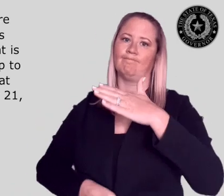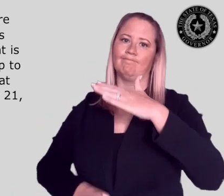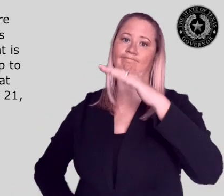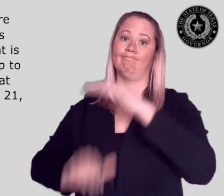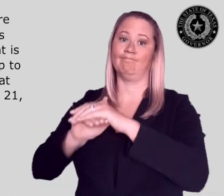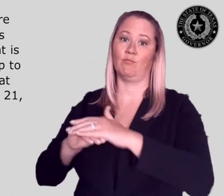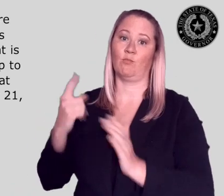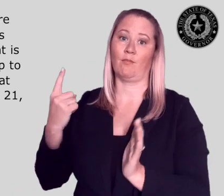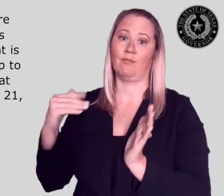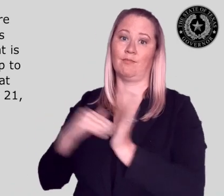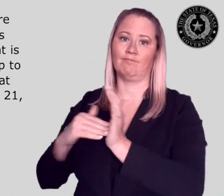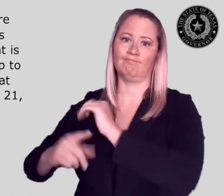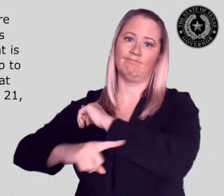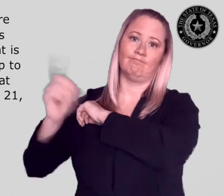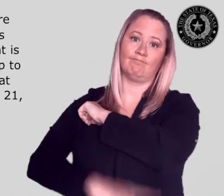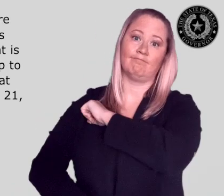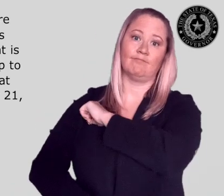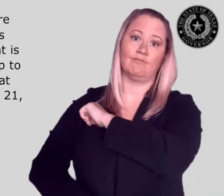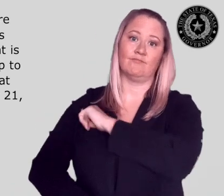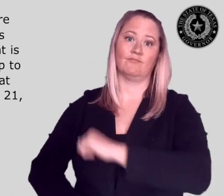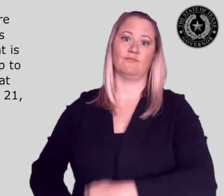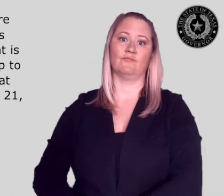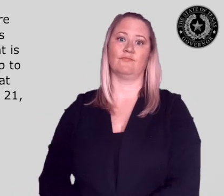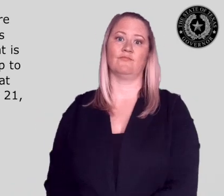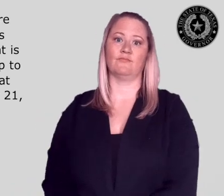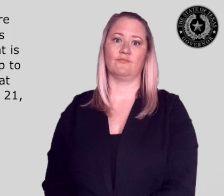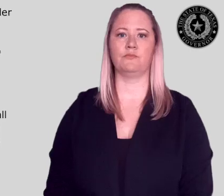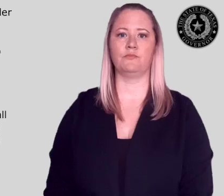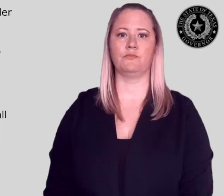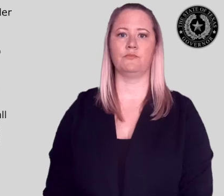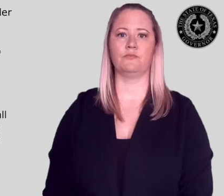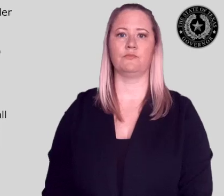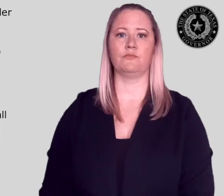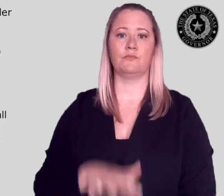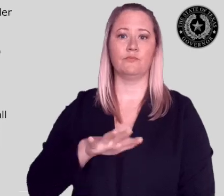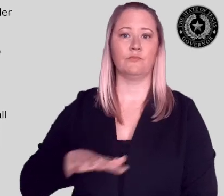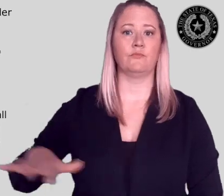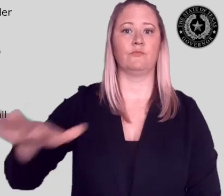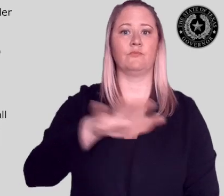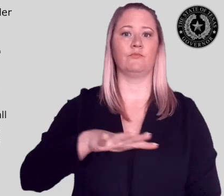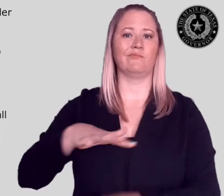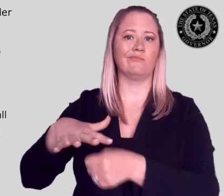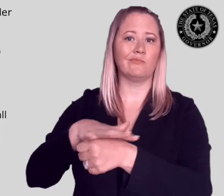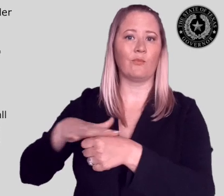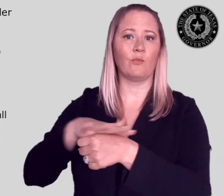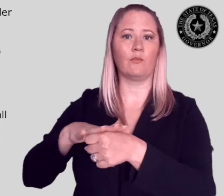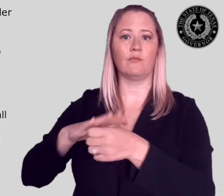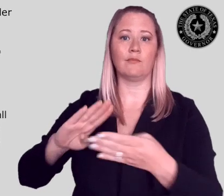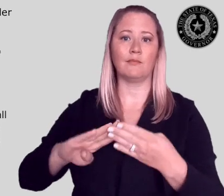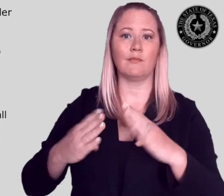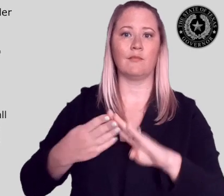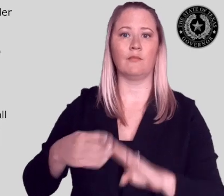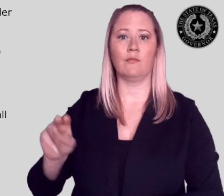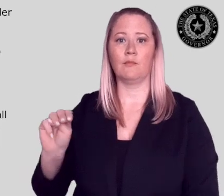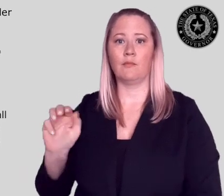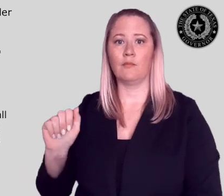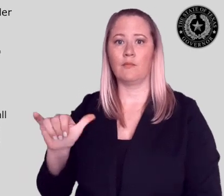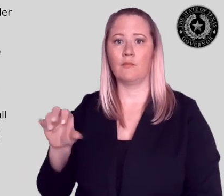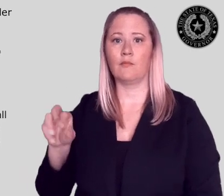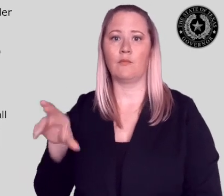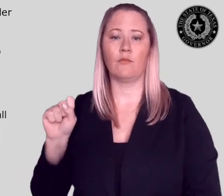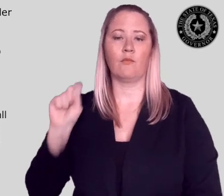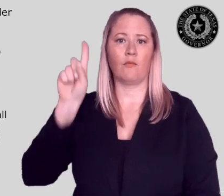fine up to $1,000 beginning at 11:59 p.m. on May 21, 2021. Under Executive Order